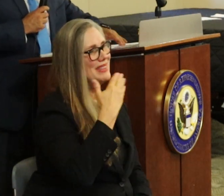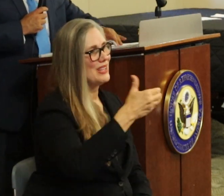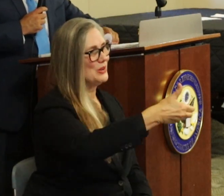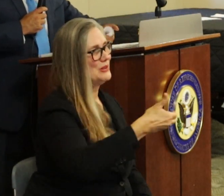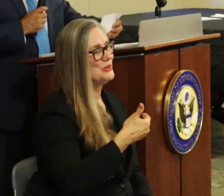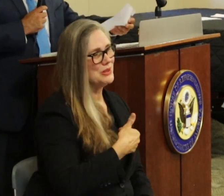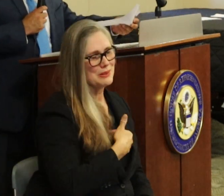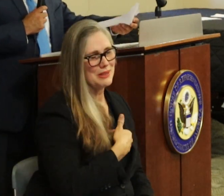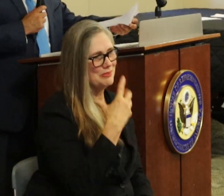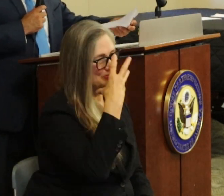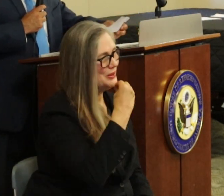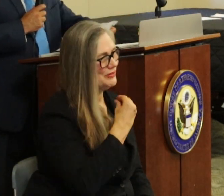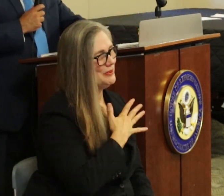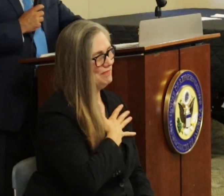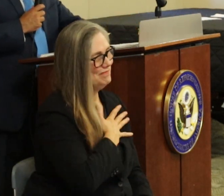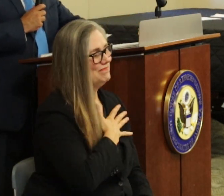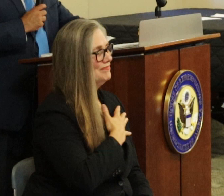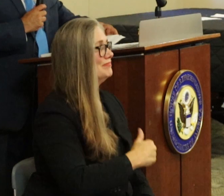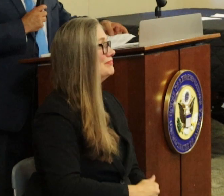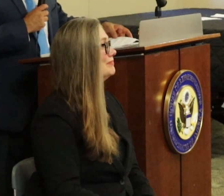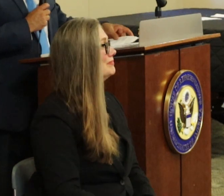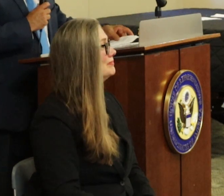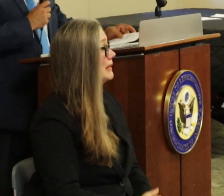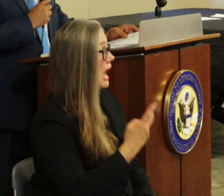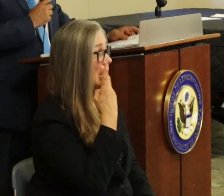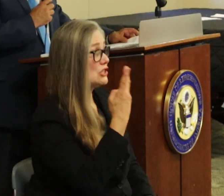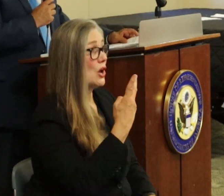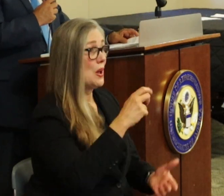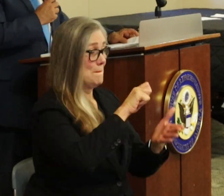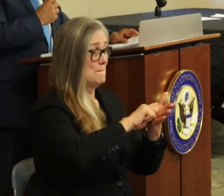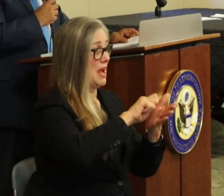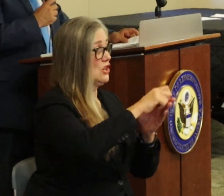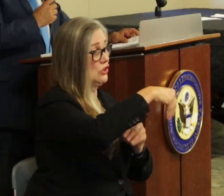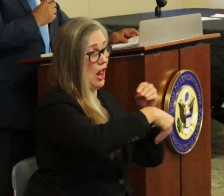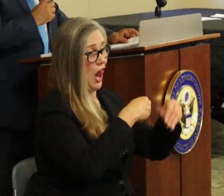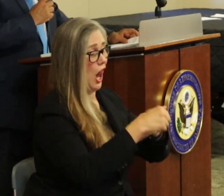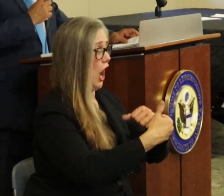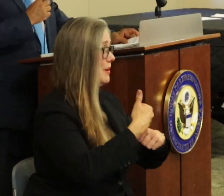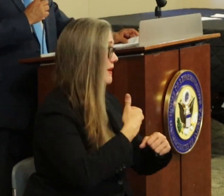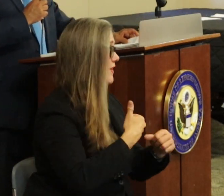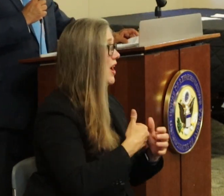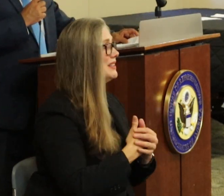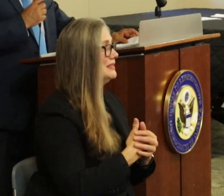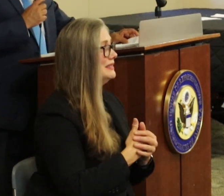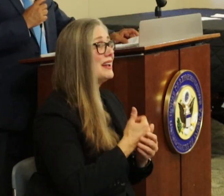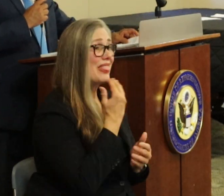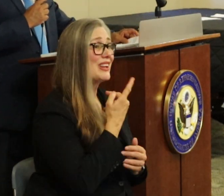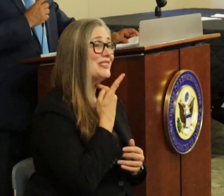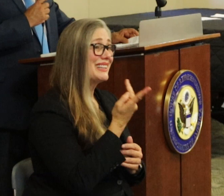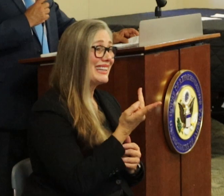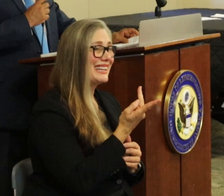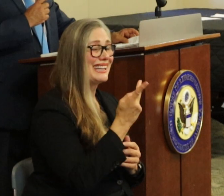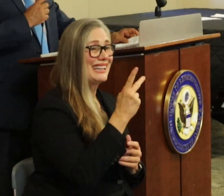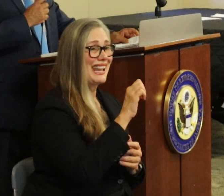In starting out, I just realized my few notes were a little bit out of order. That's my fault. I wanted to thank Katie